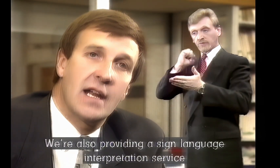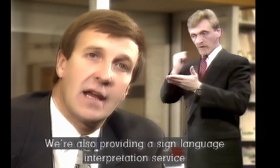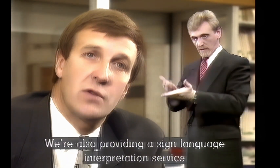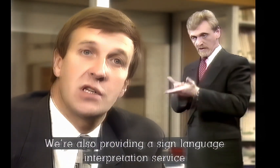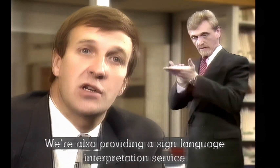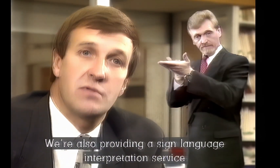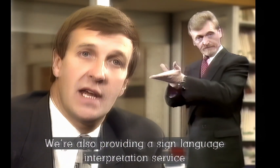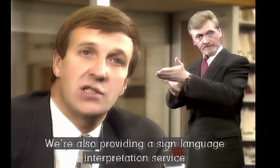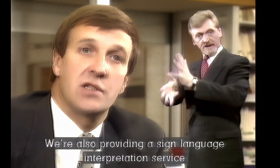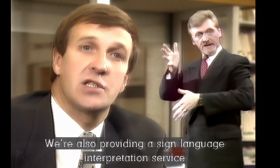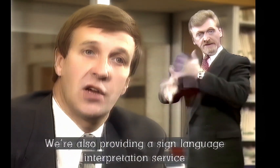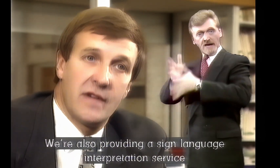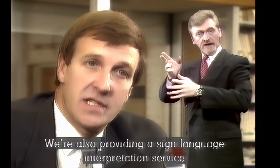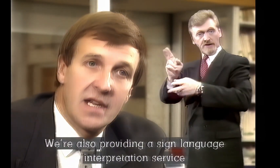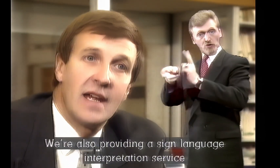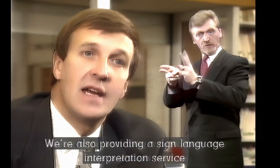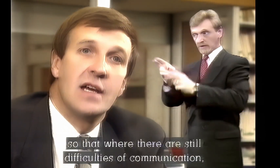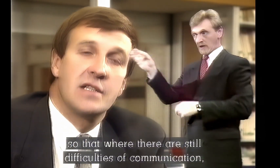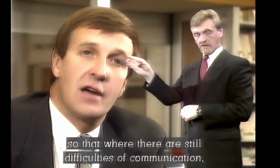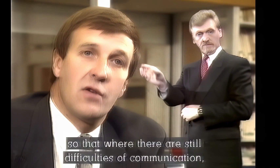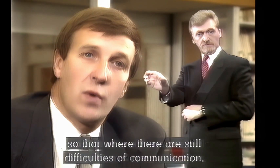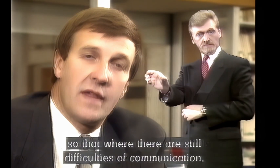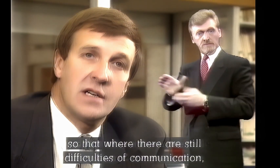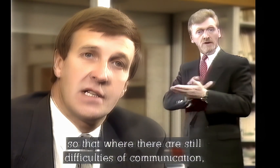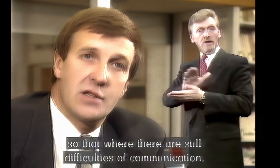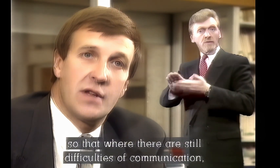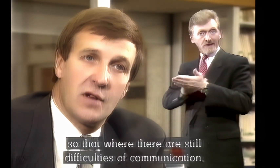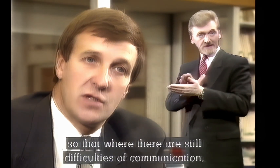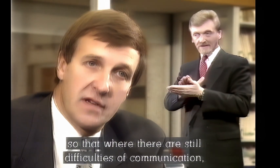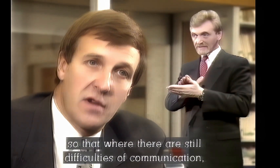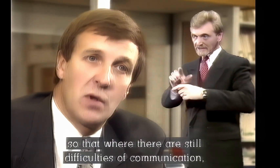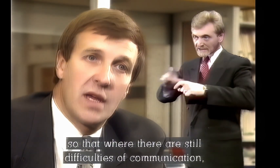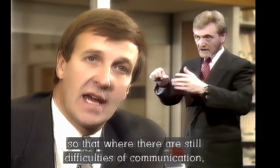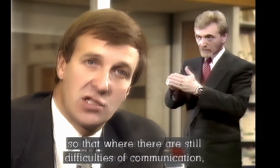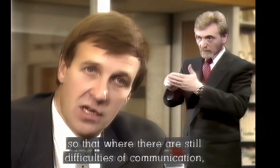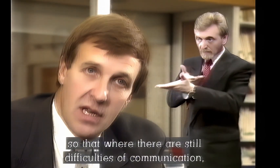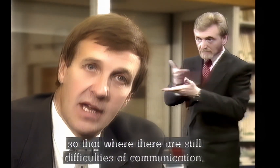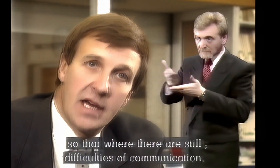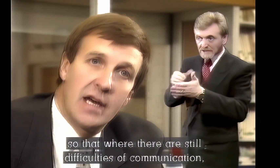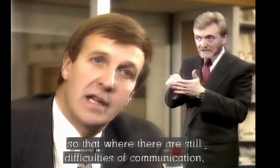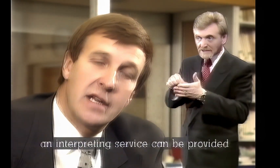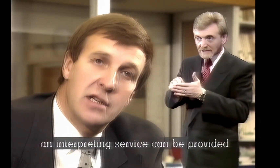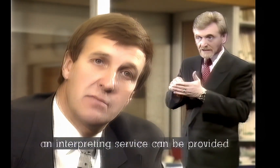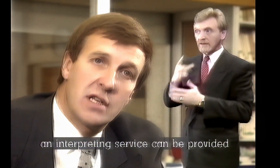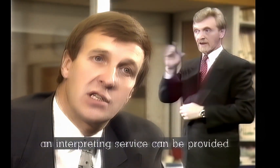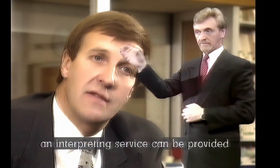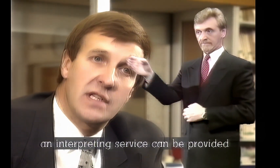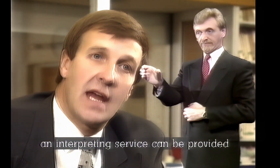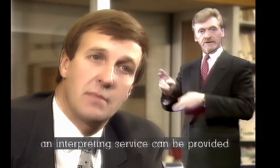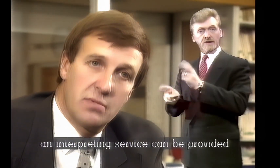language interpretation service, so that where there are still difficulties of communication, an interpreting service can be